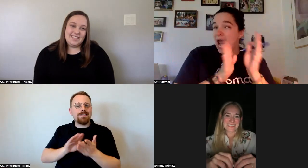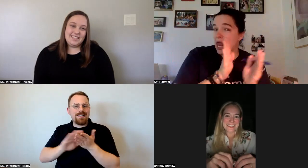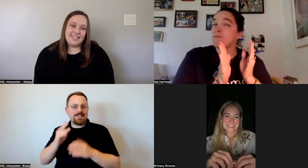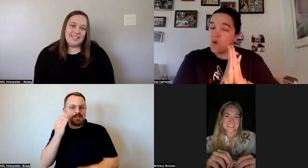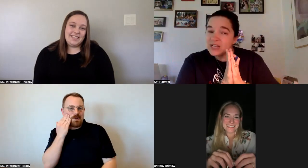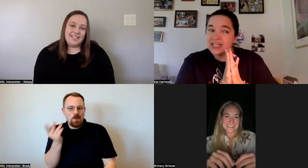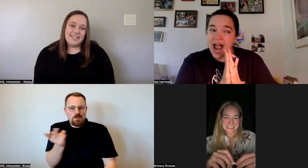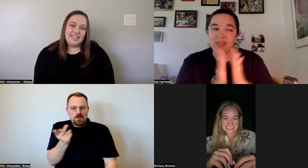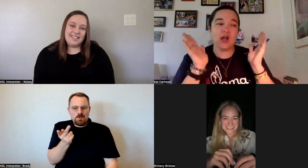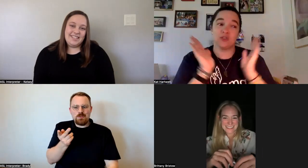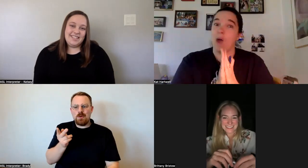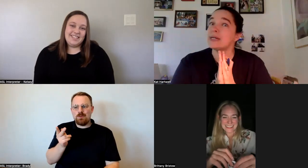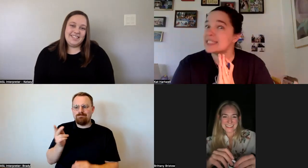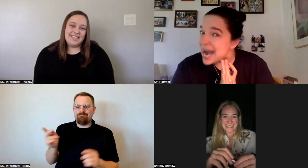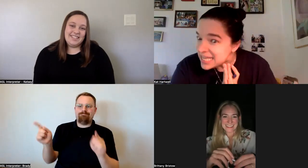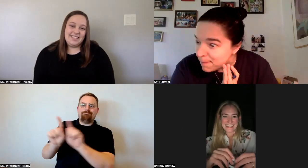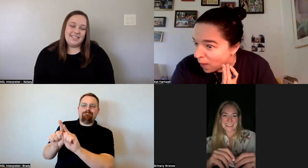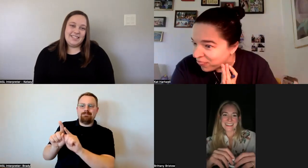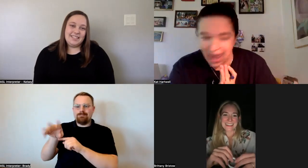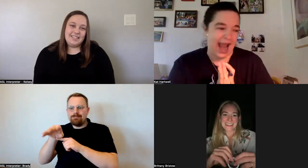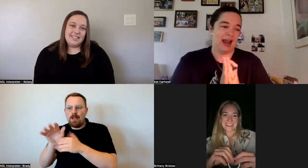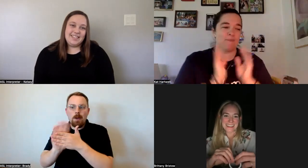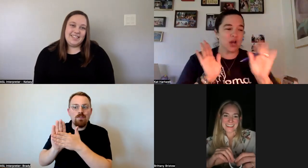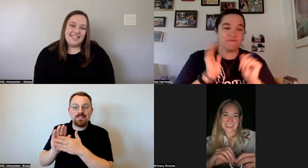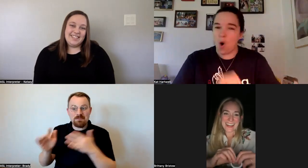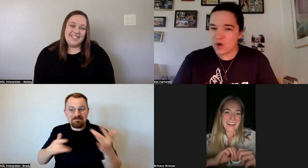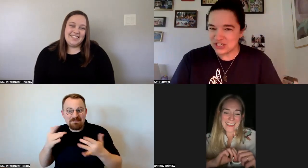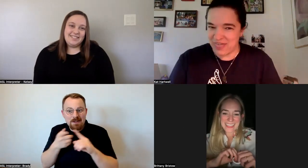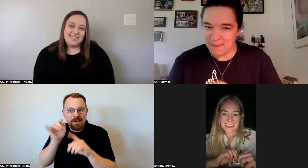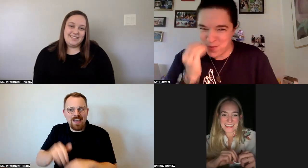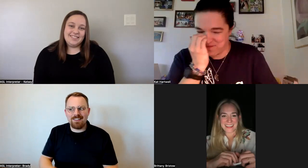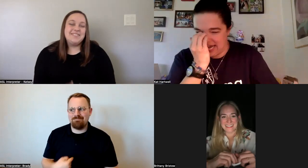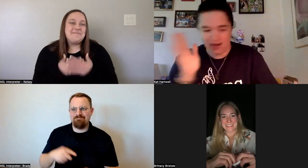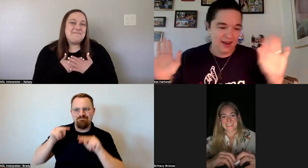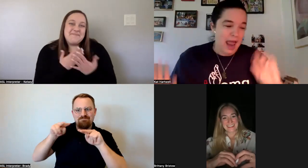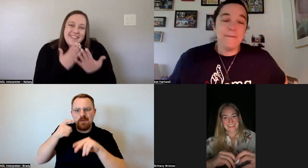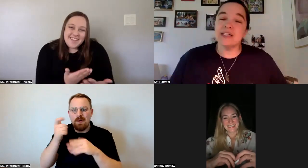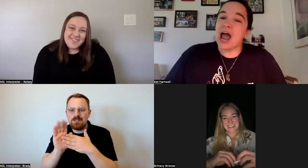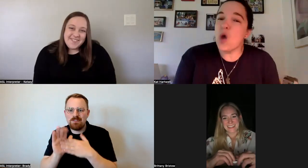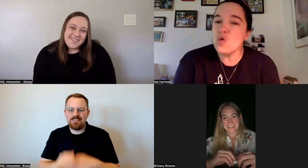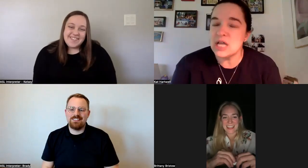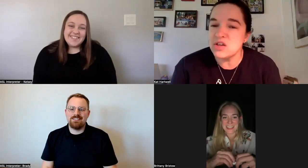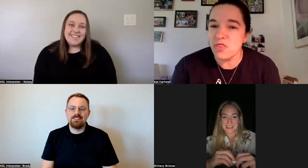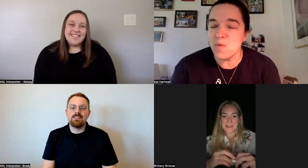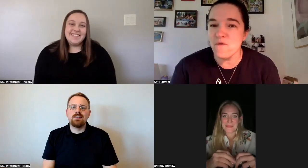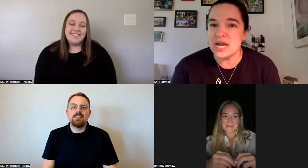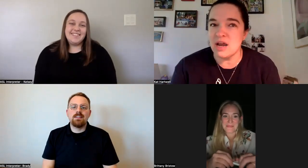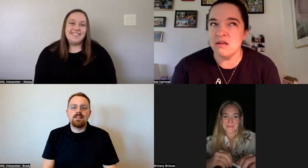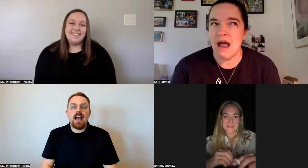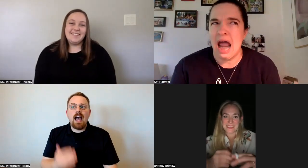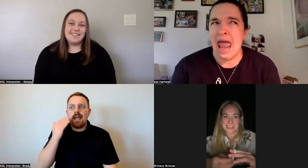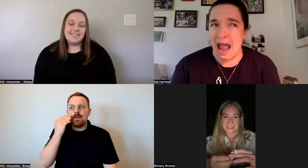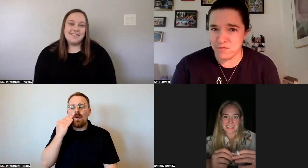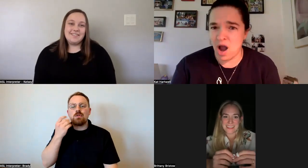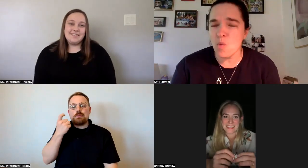are in a movie together. So I'm excited about that. I'm looking forward to that movie. Because I know we're going to have a movie